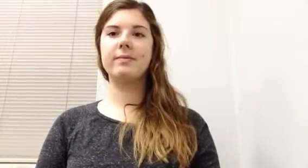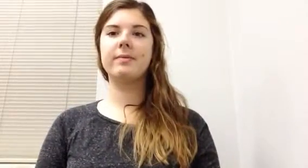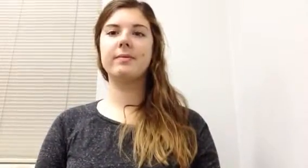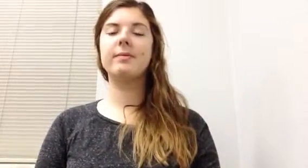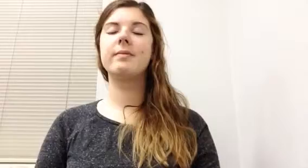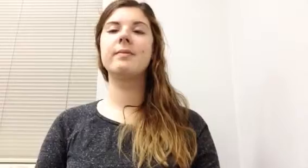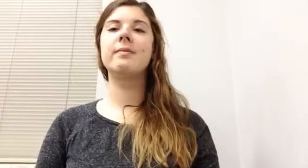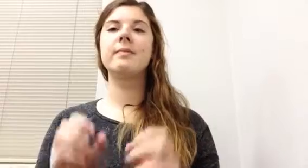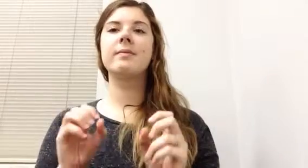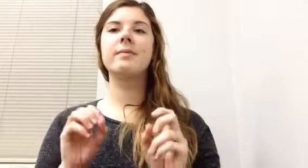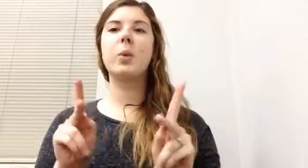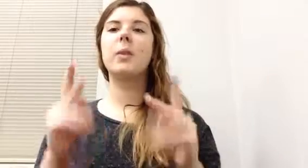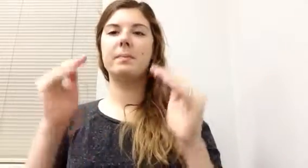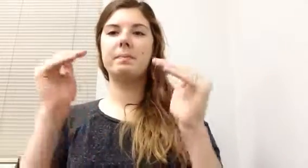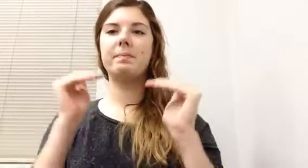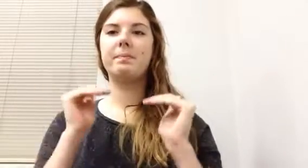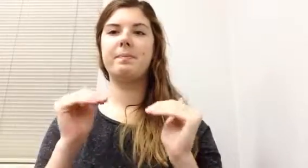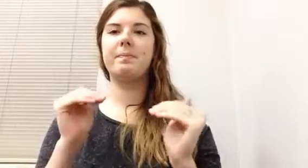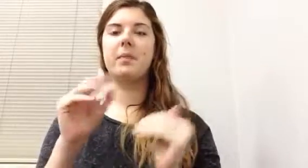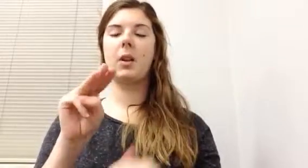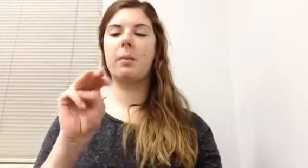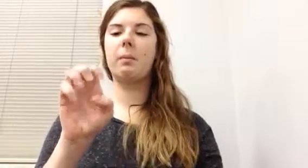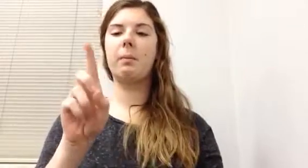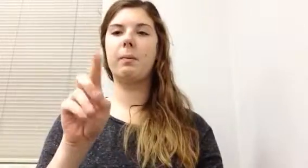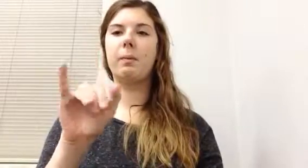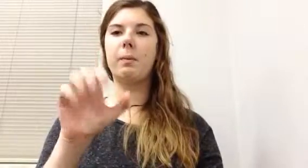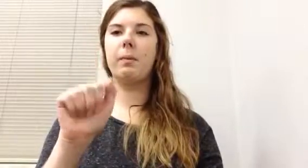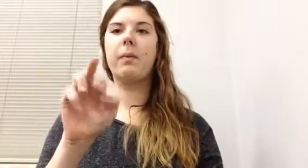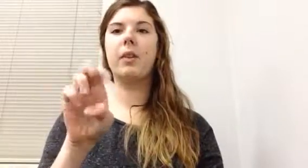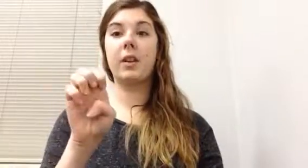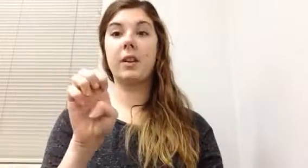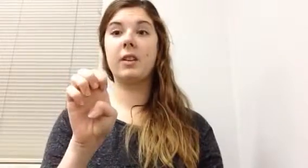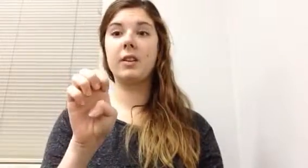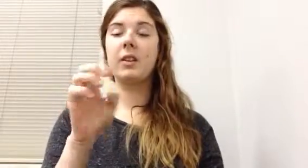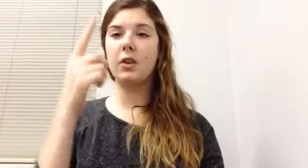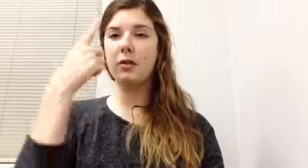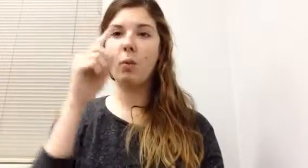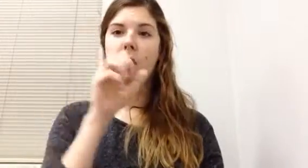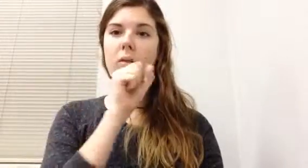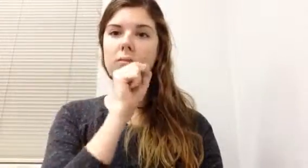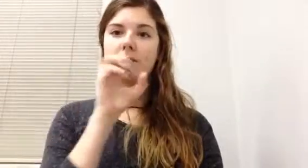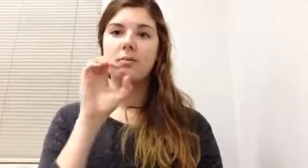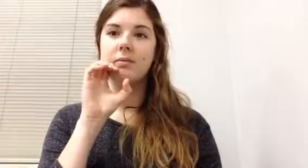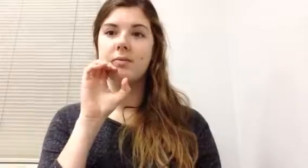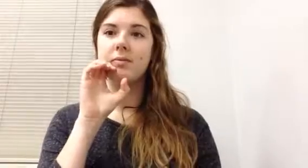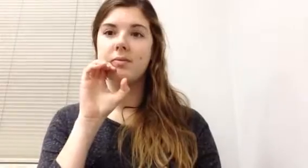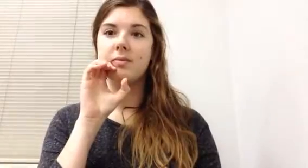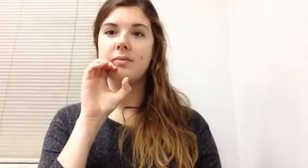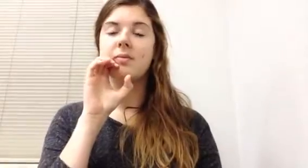Okay. Medicare is for the elderly, you'll find out. And Medicaid is for the poor.